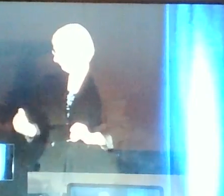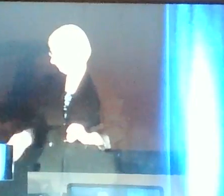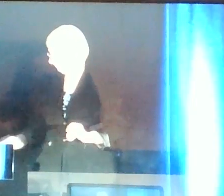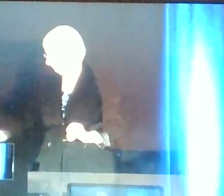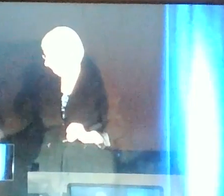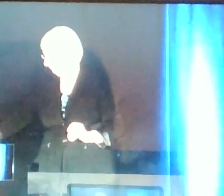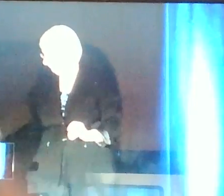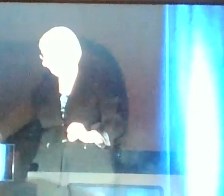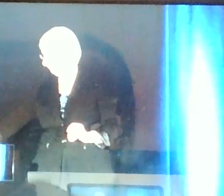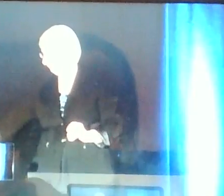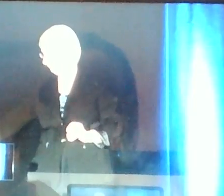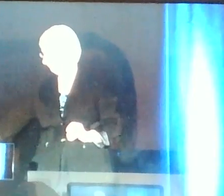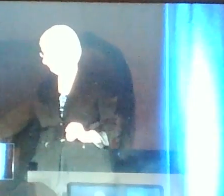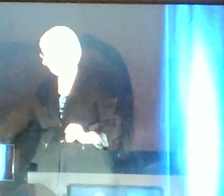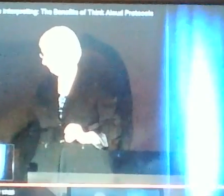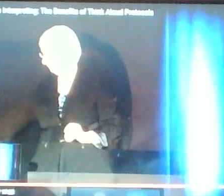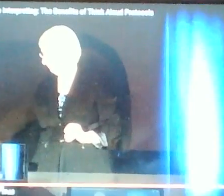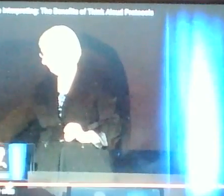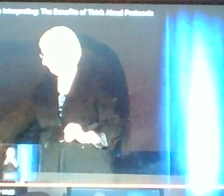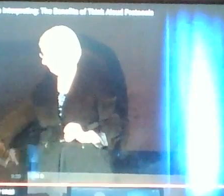Not meaning that it's more on the surface.